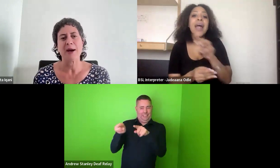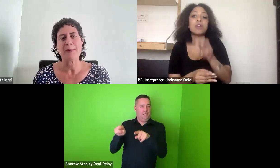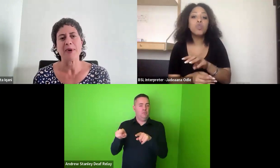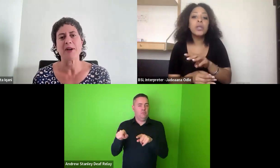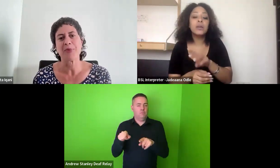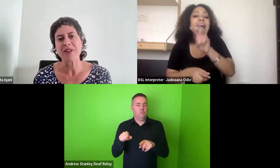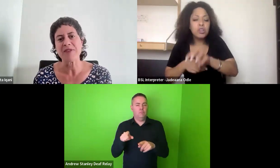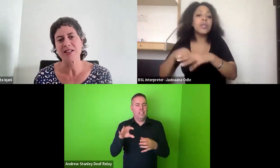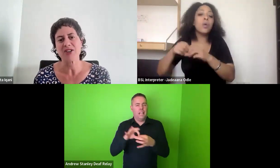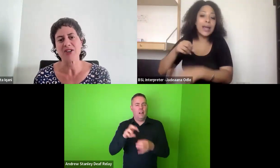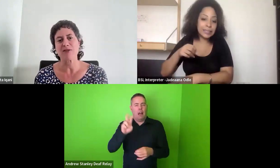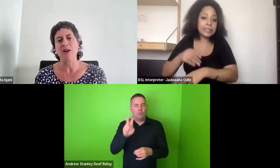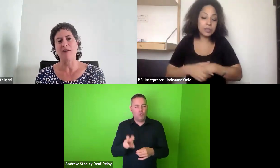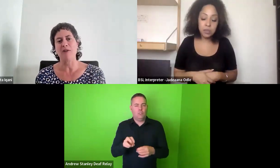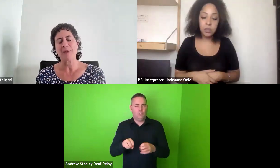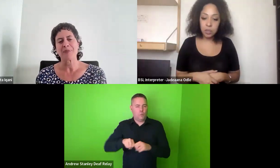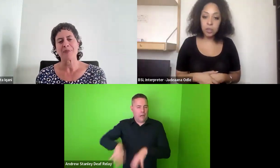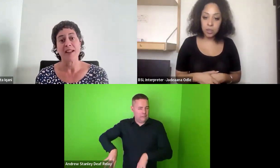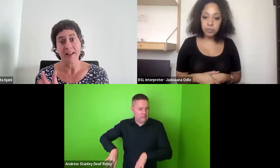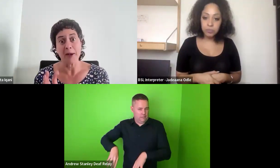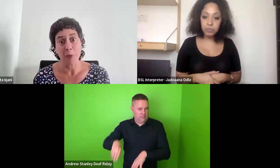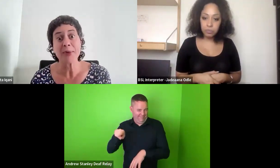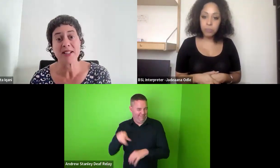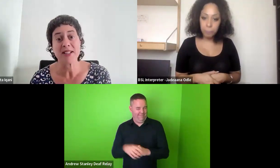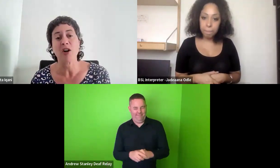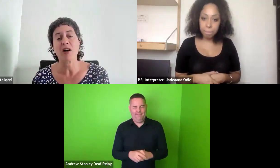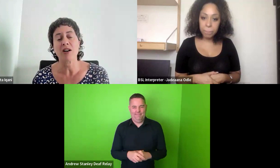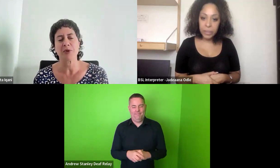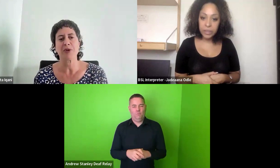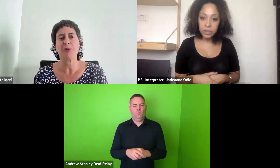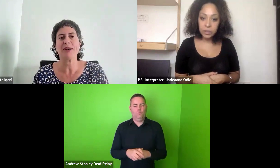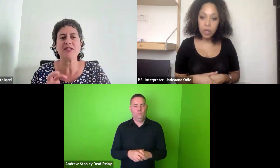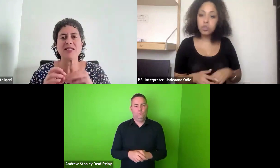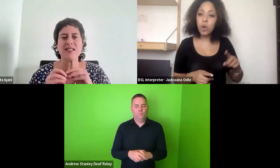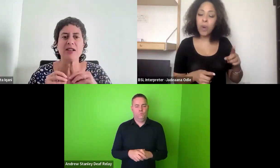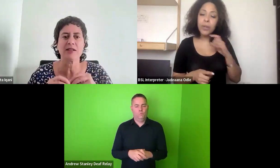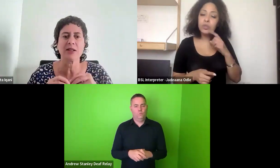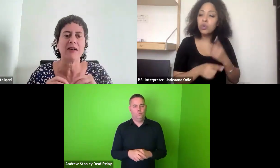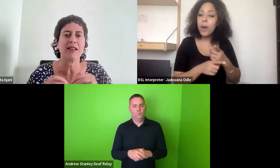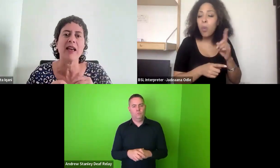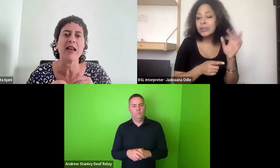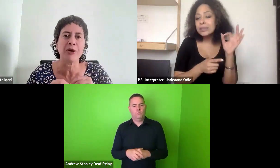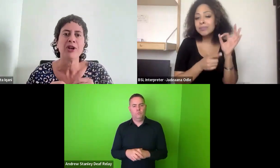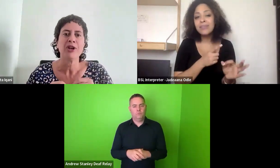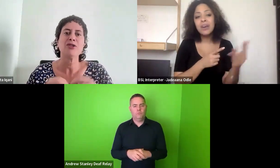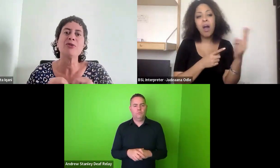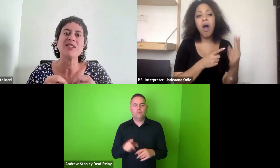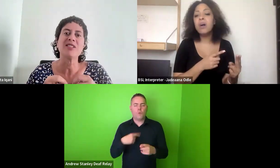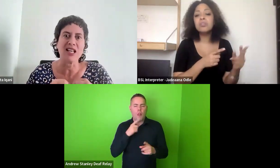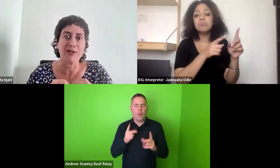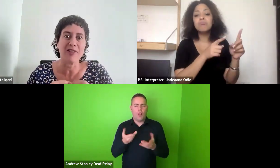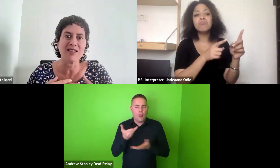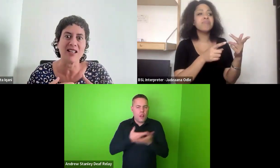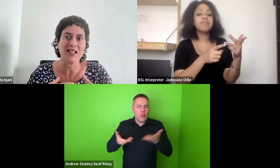preface a brief discussion of one particular artwork by just telling you a little bit how I came